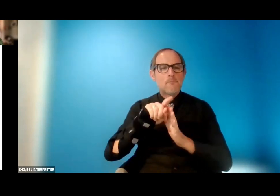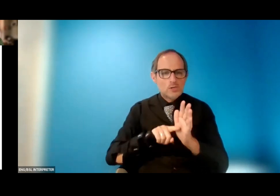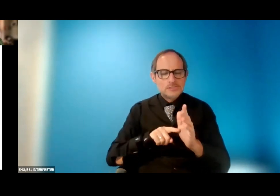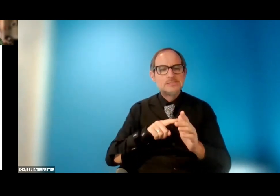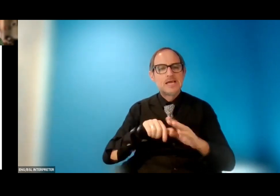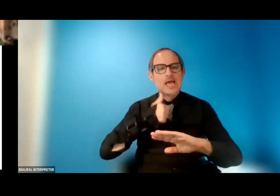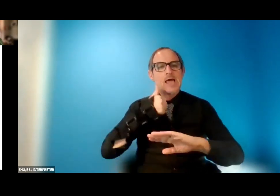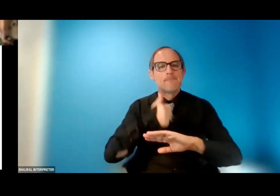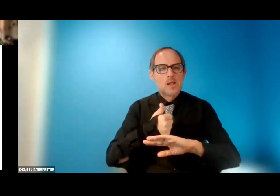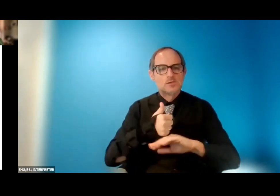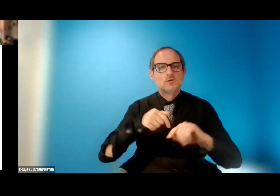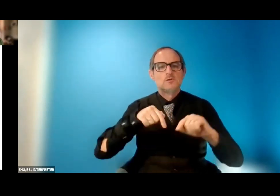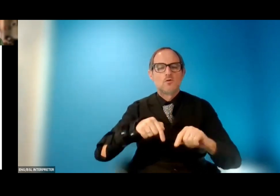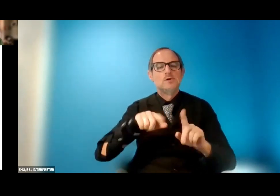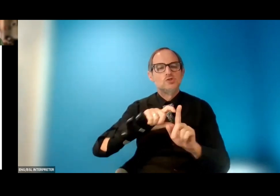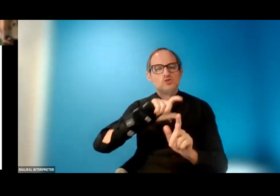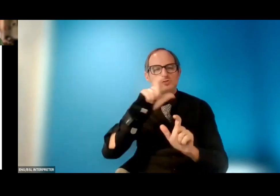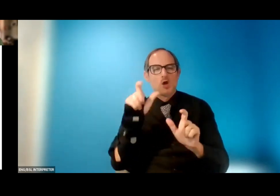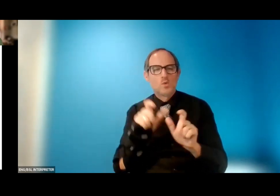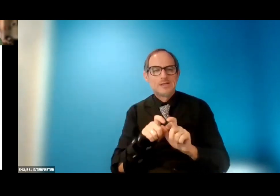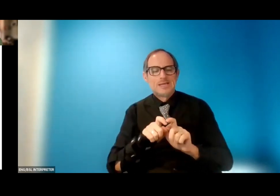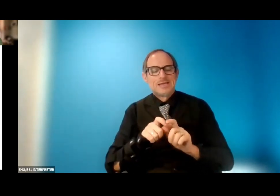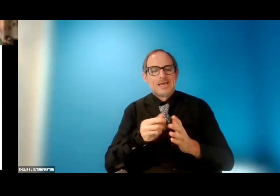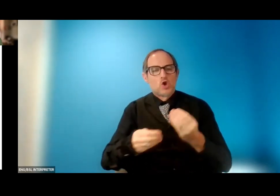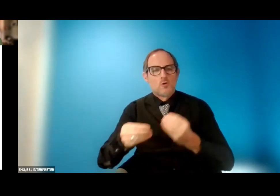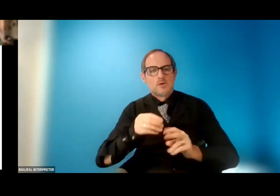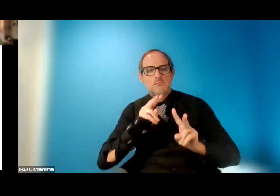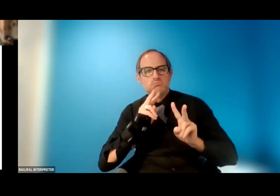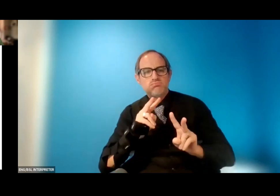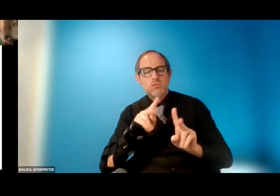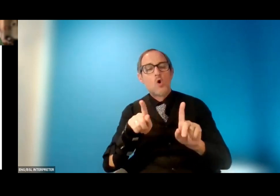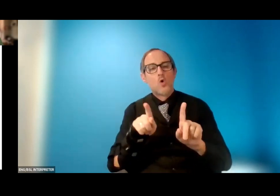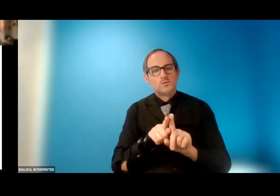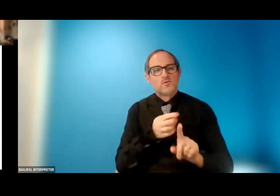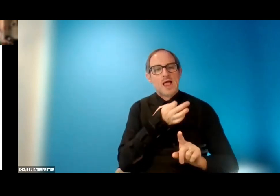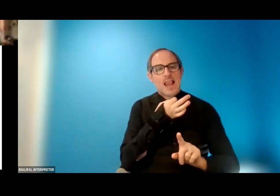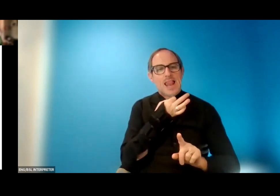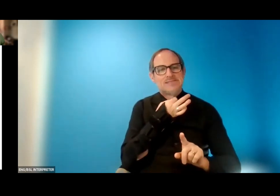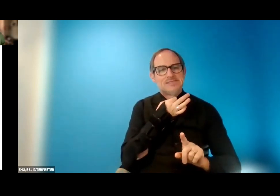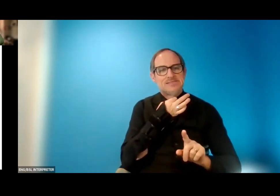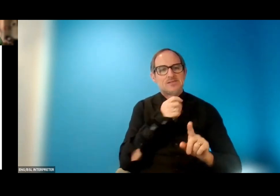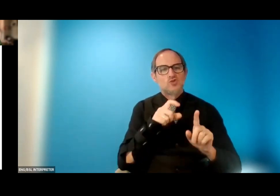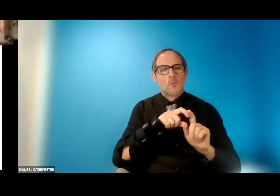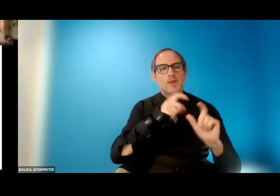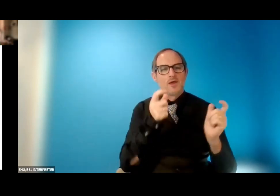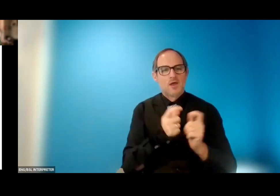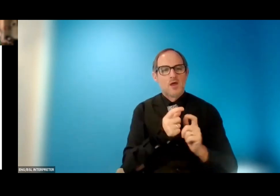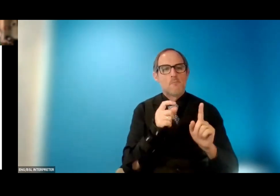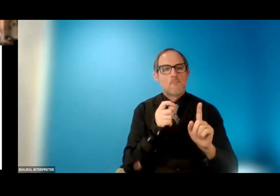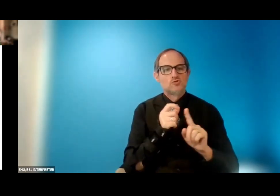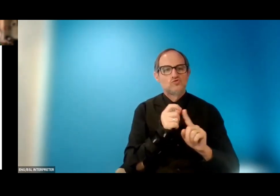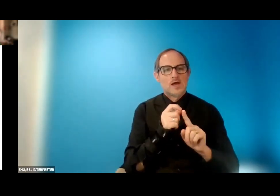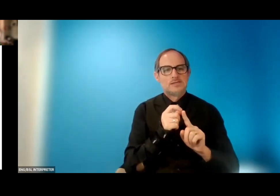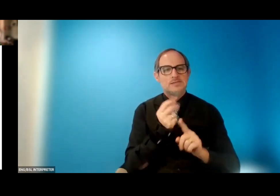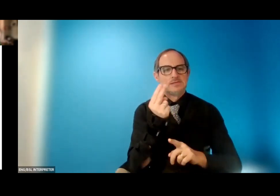city from a degrowth and Doughnut economic perspective. She also co-authored the Leeds Doughnut economic portrait. So Kat, on